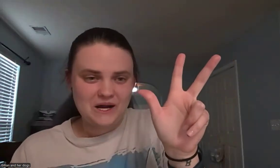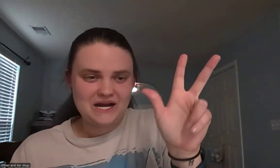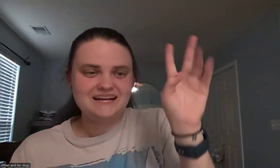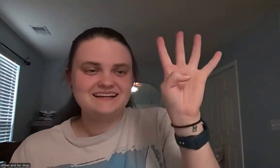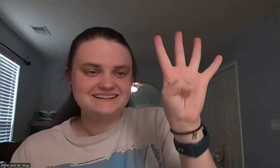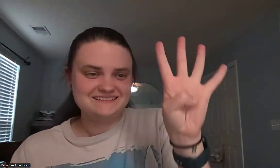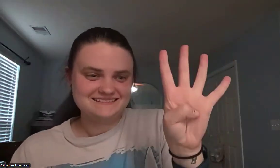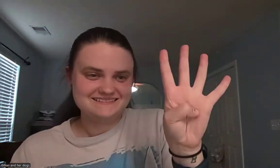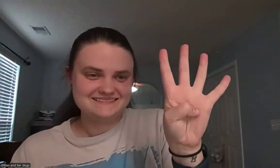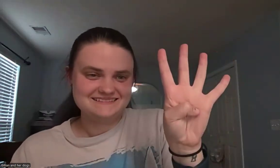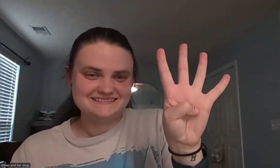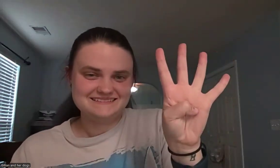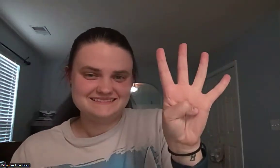4,